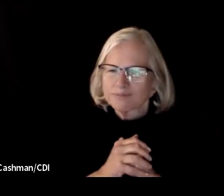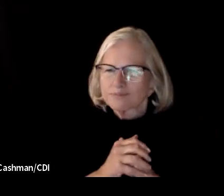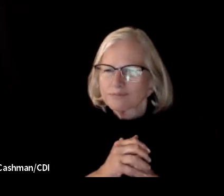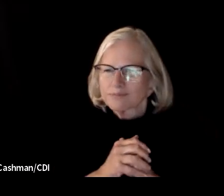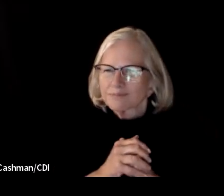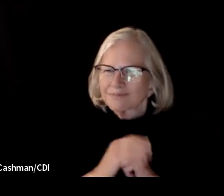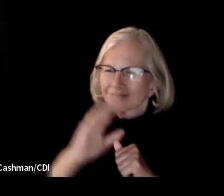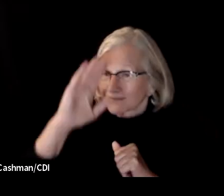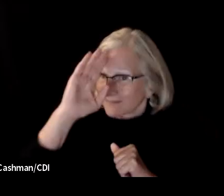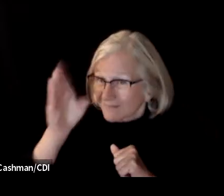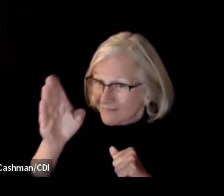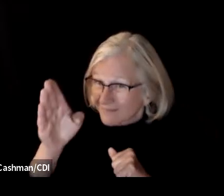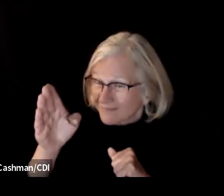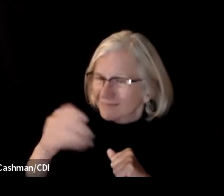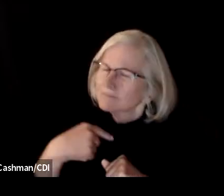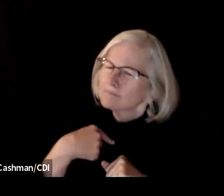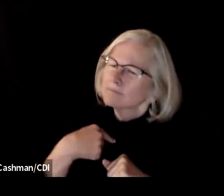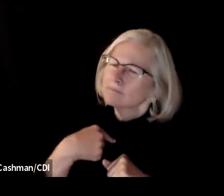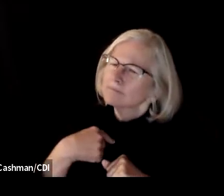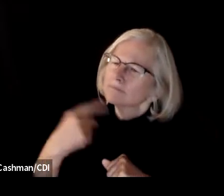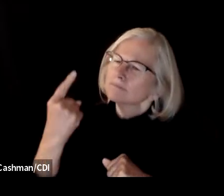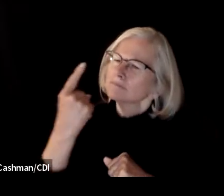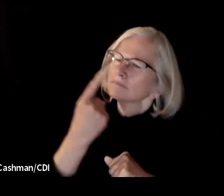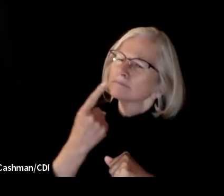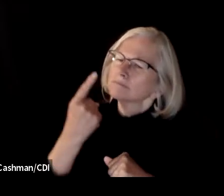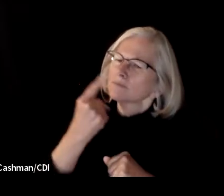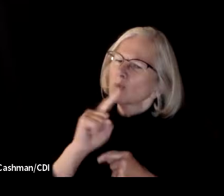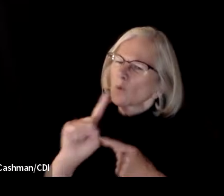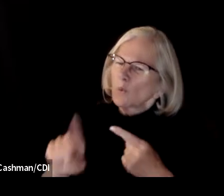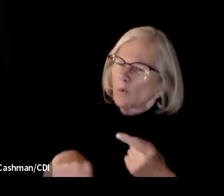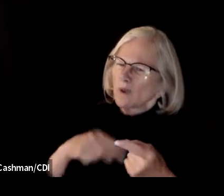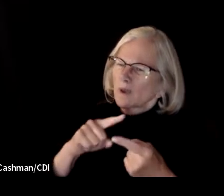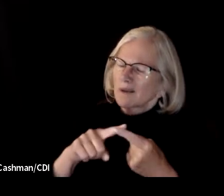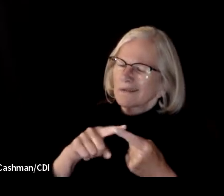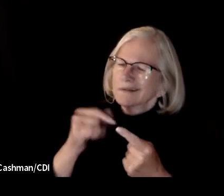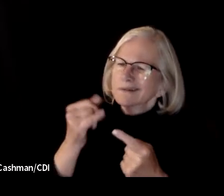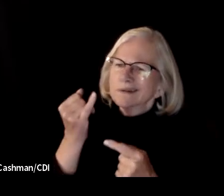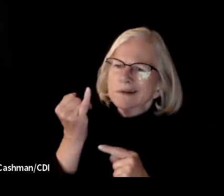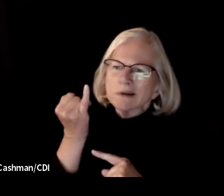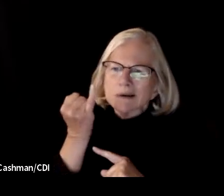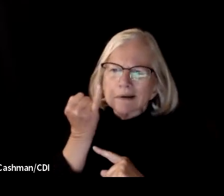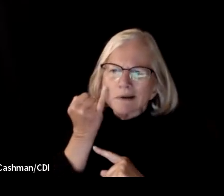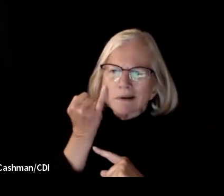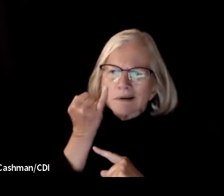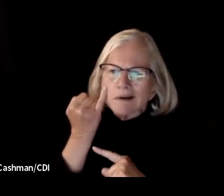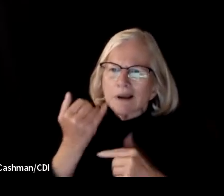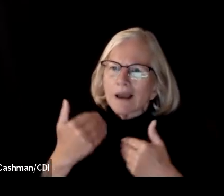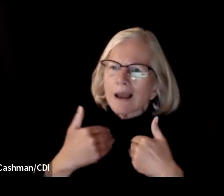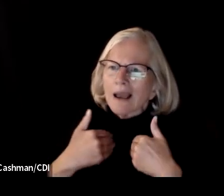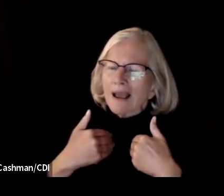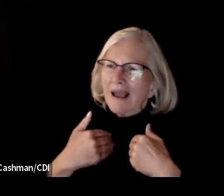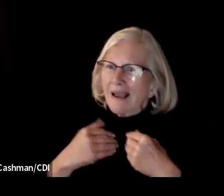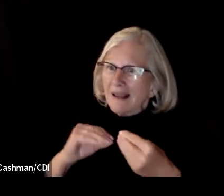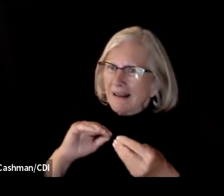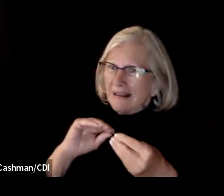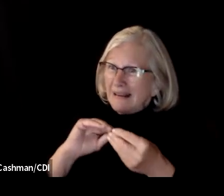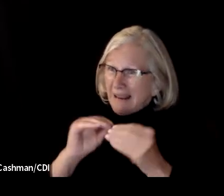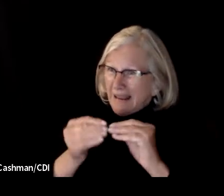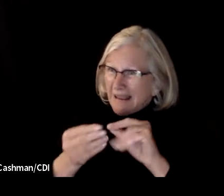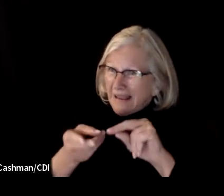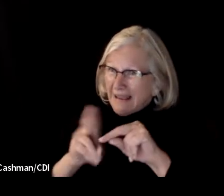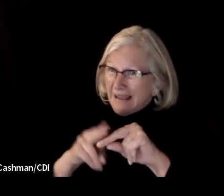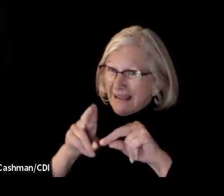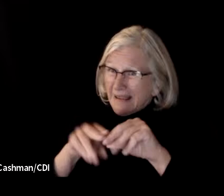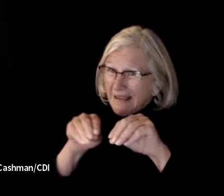wondering when and if there are outbreaks and upticks in COVID cases in localized